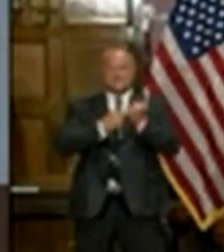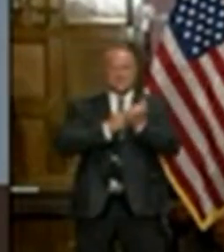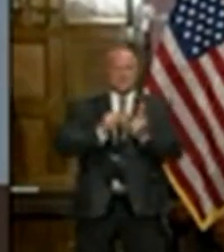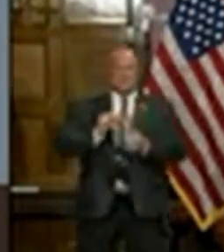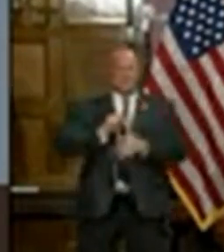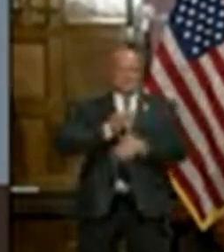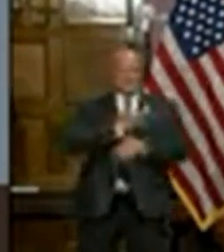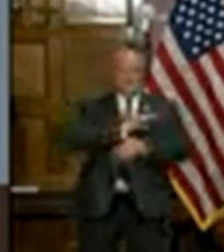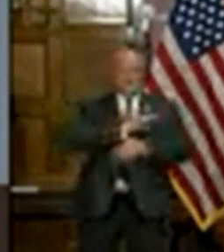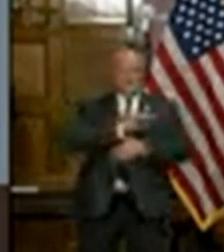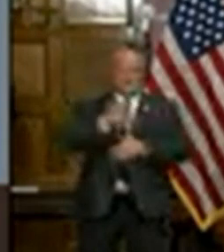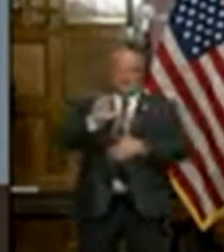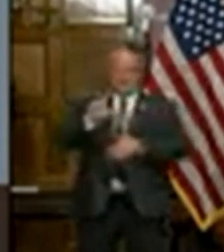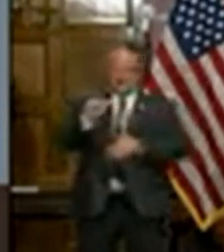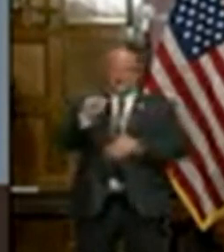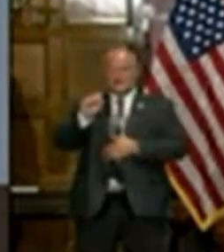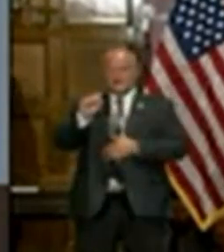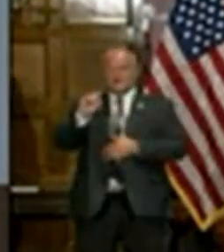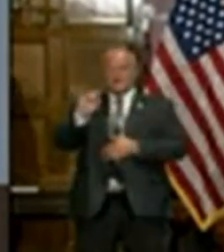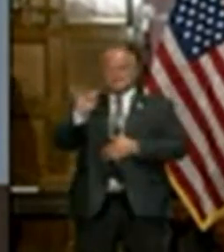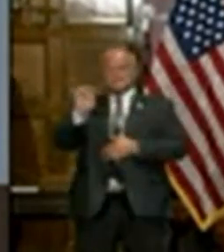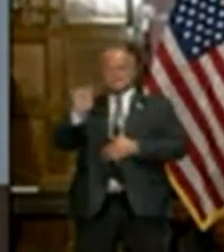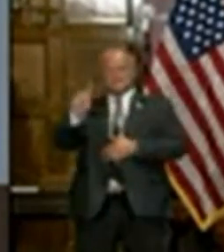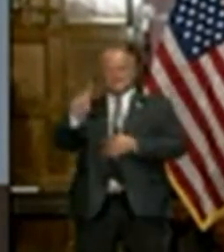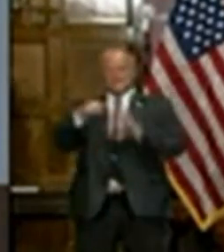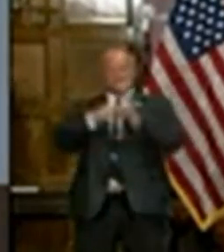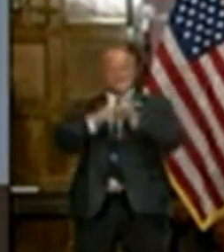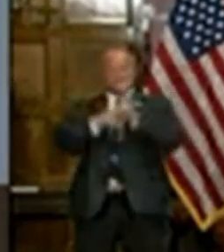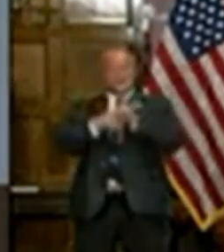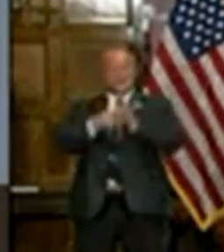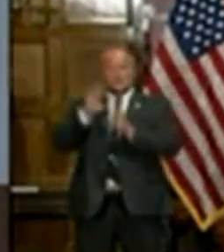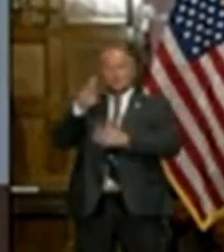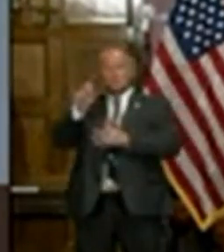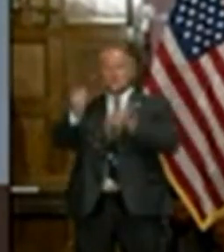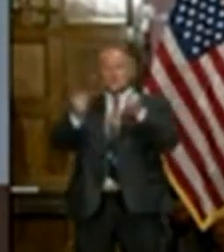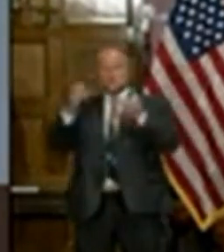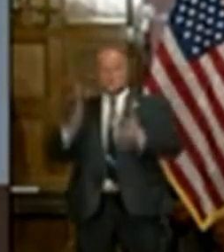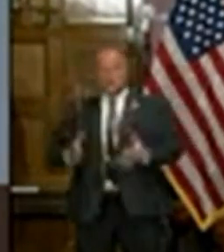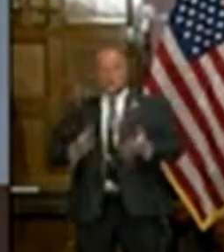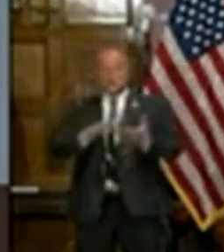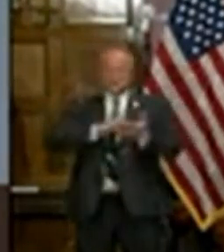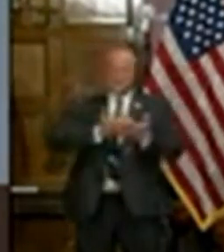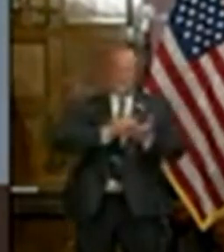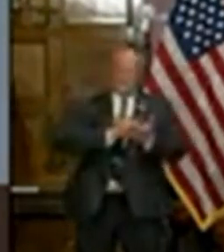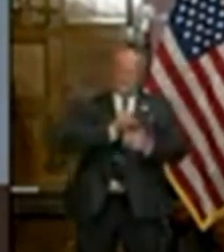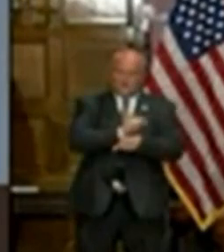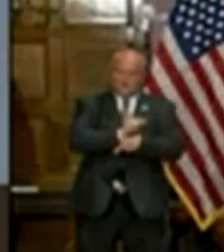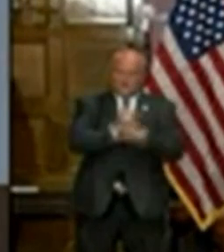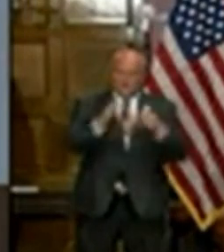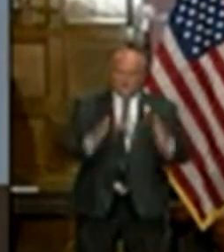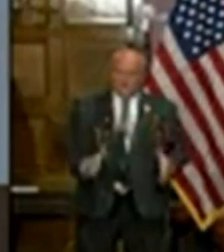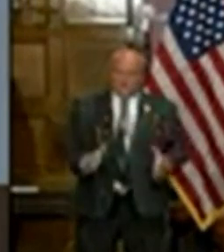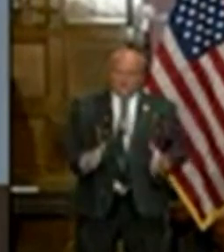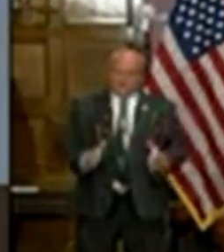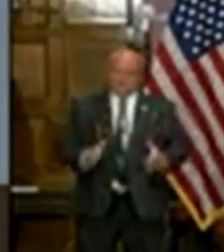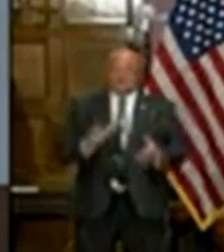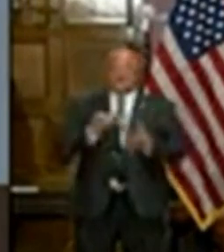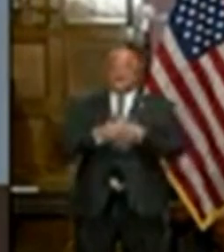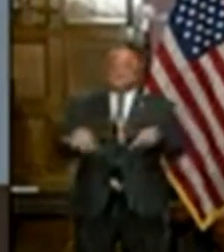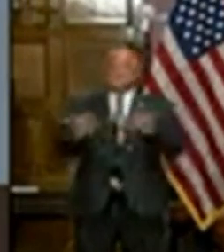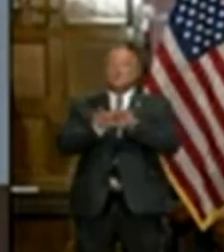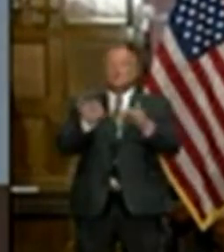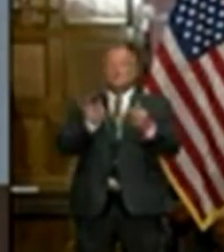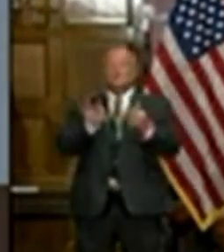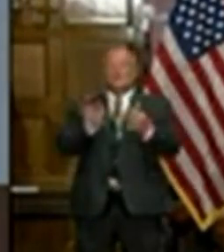classified employees, such as bus drivers and cafeteria workers. That's something that was very important in the feedback that we've